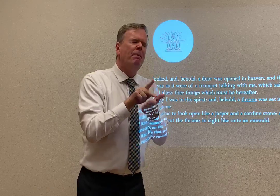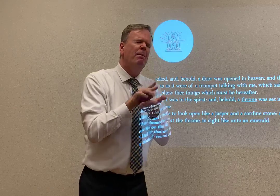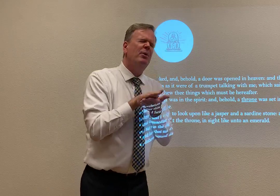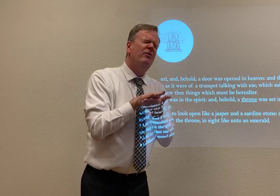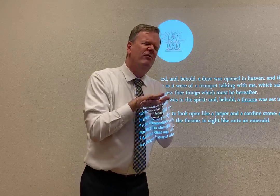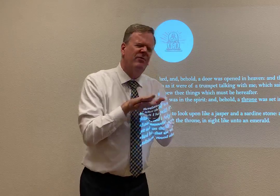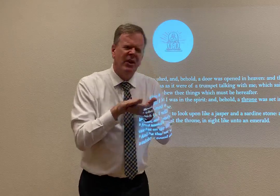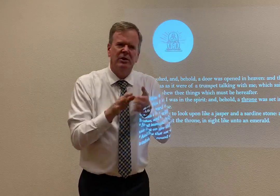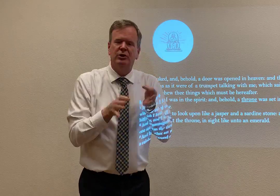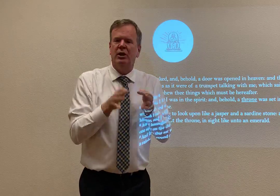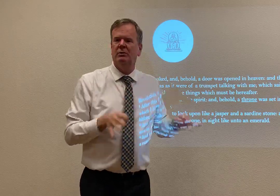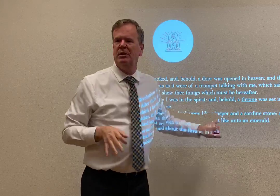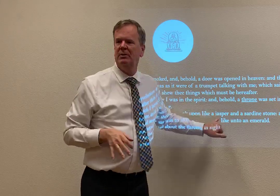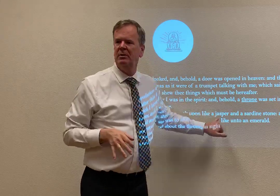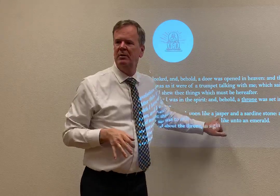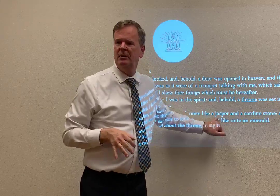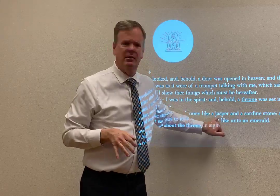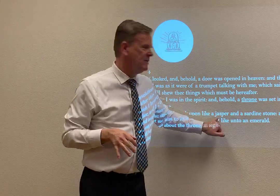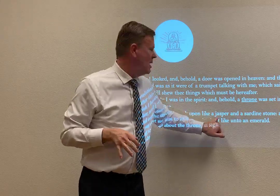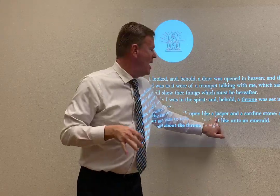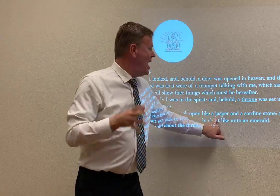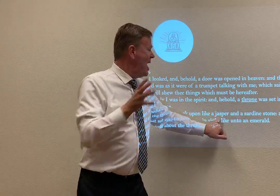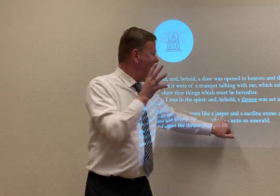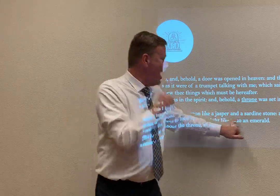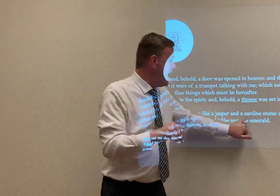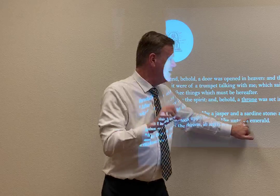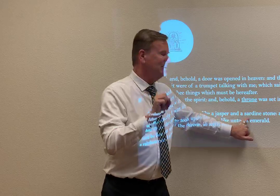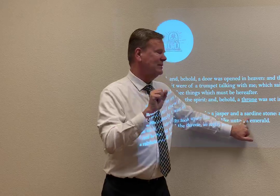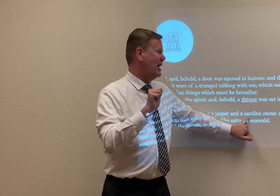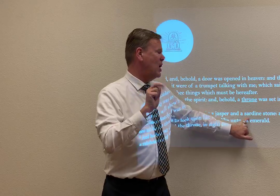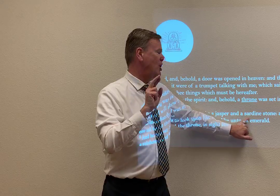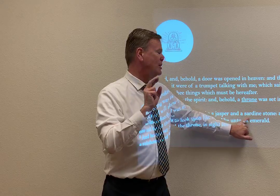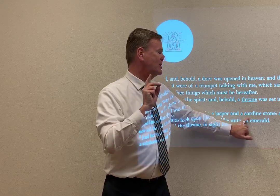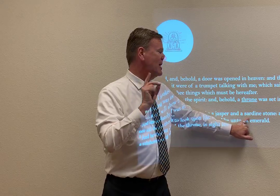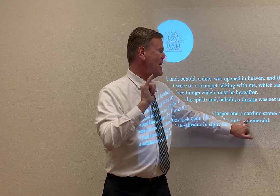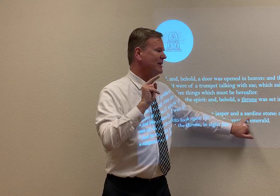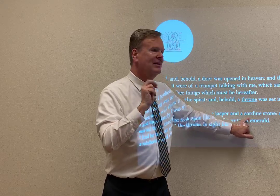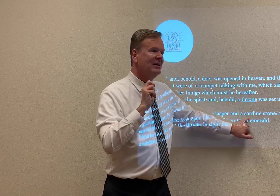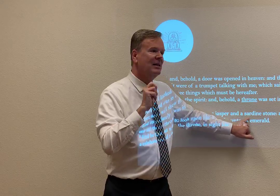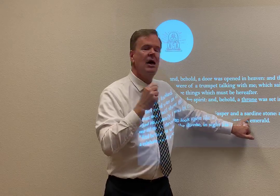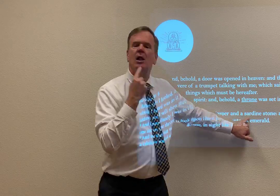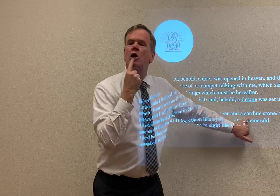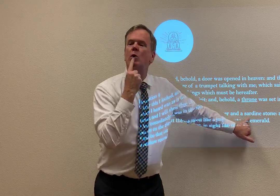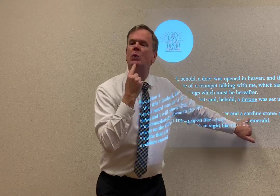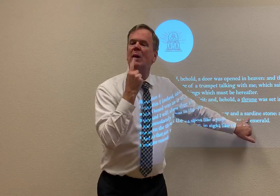Which shows how pure he is in his judgment. And a sardine stone